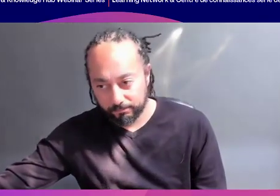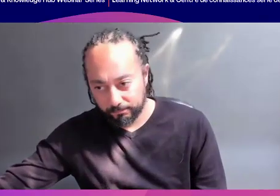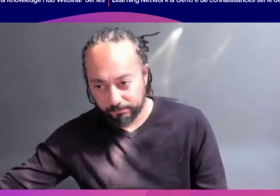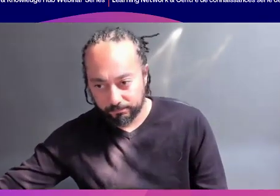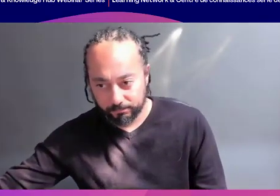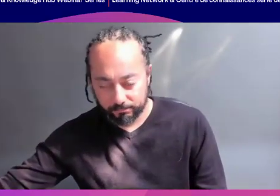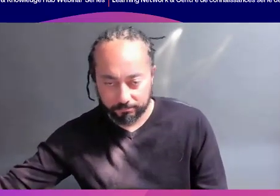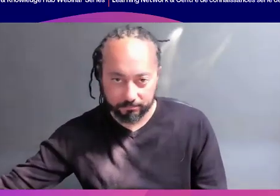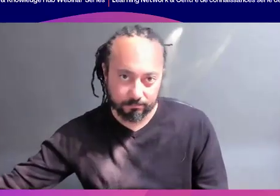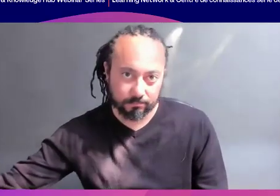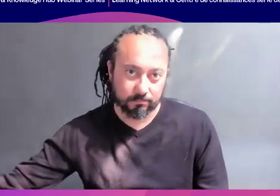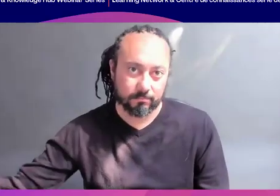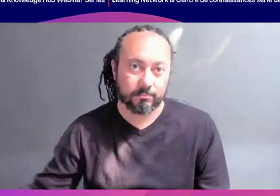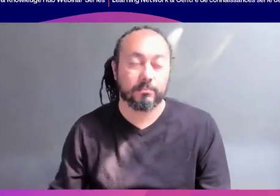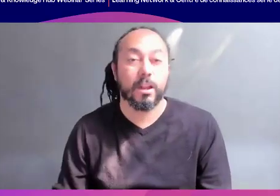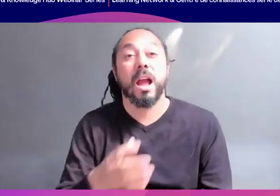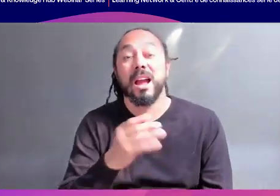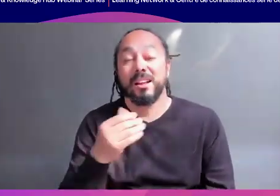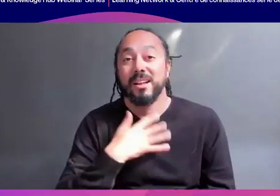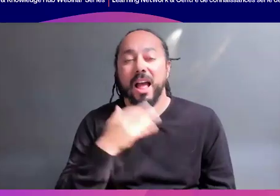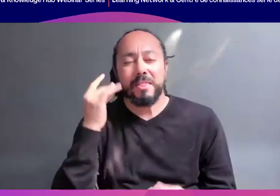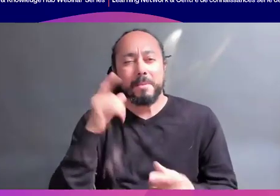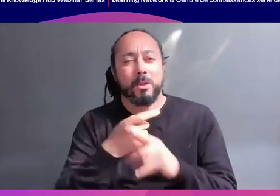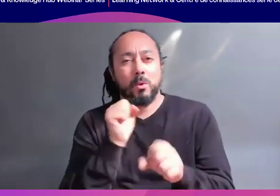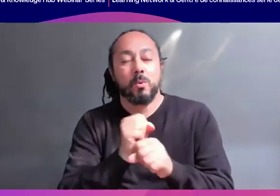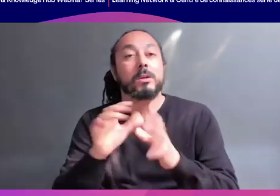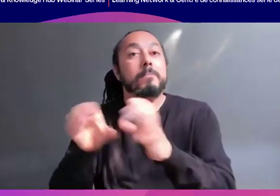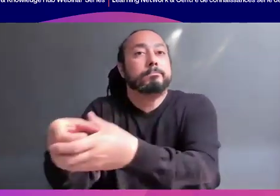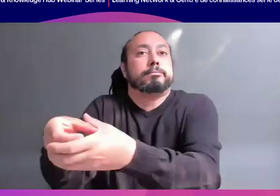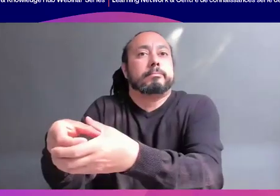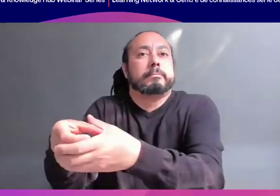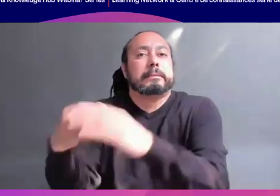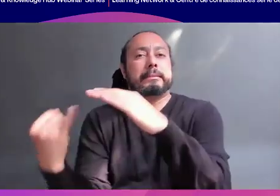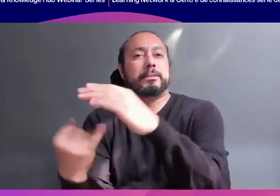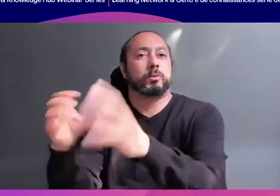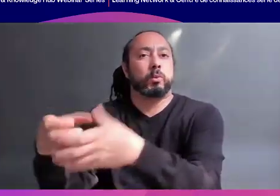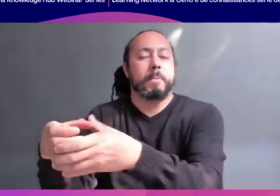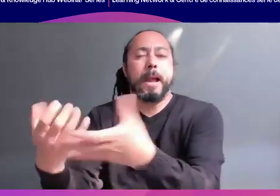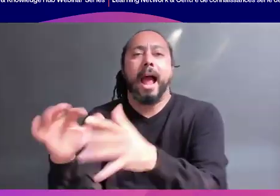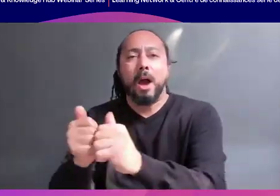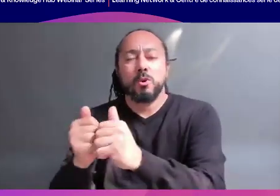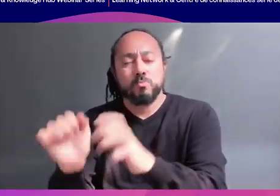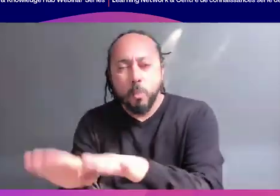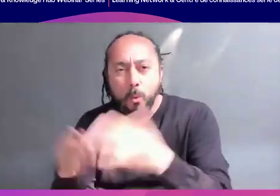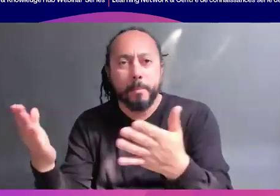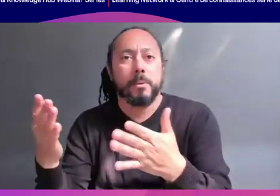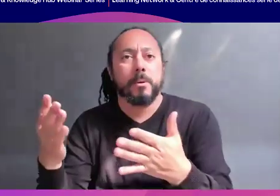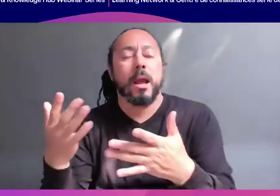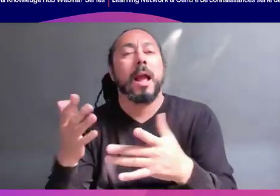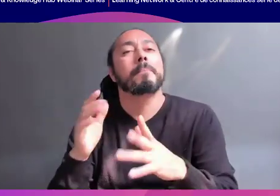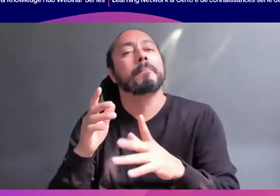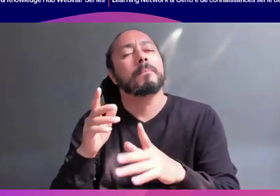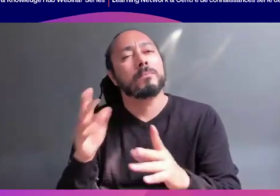work in terms of breaking down silos and trying to make systems work for people rather than people work for systems.